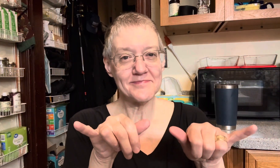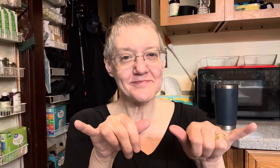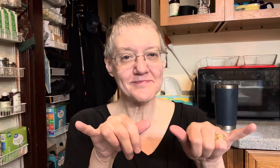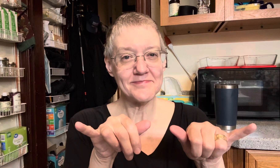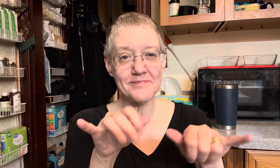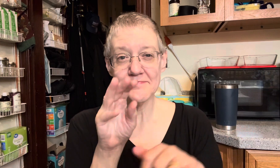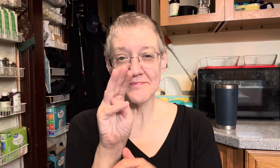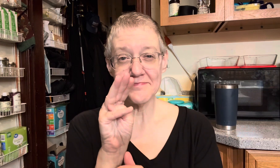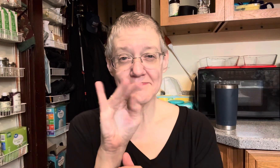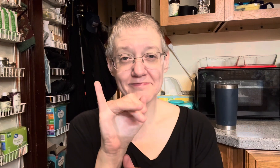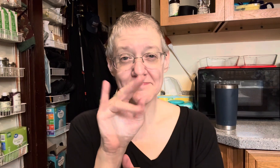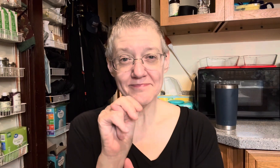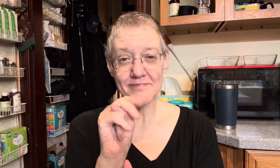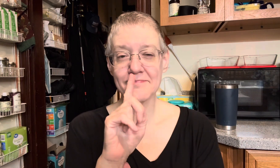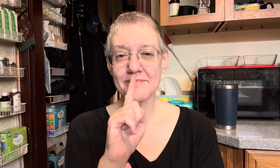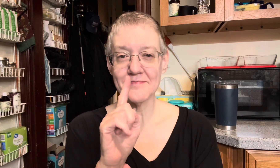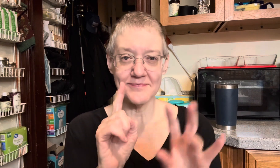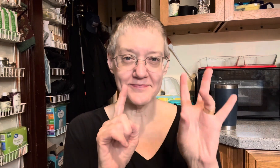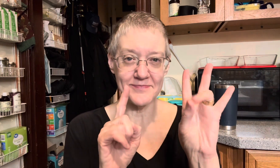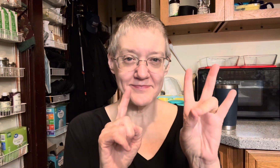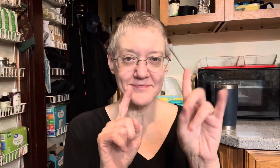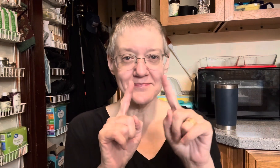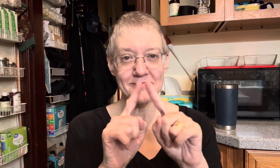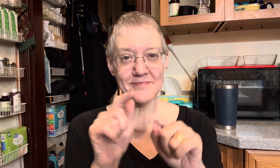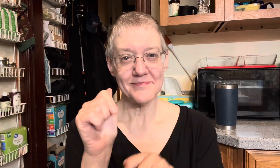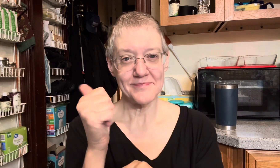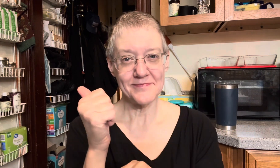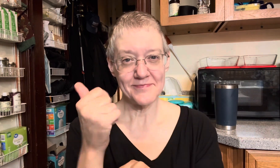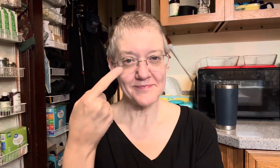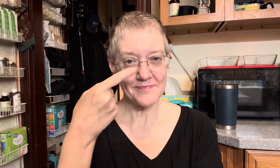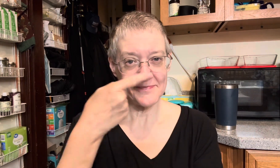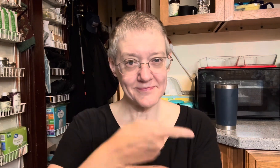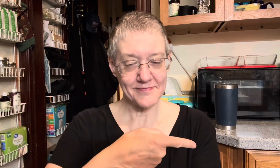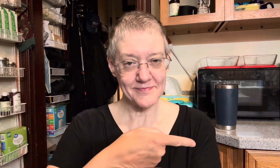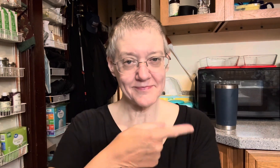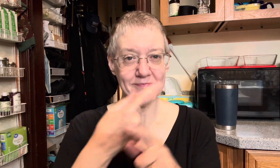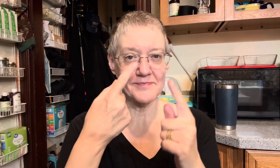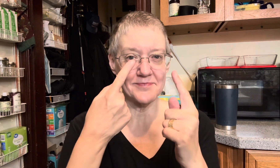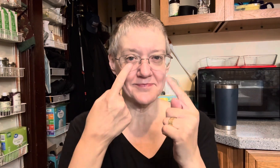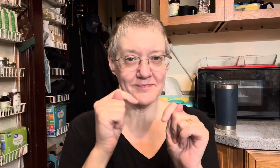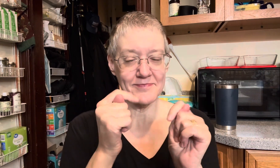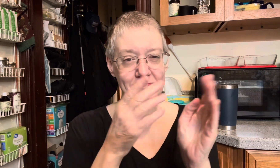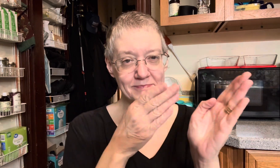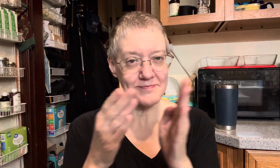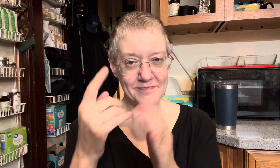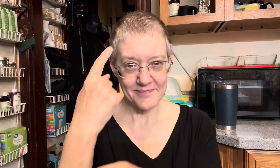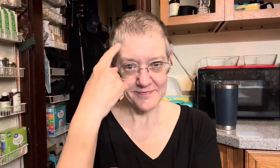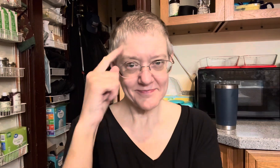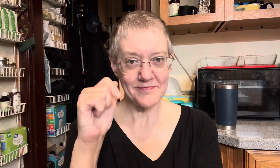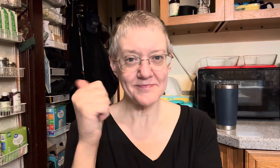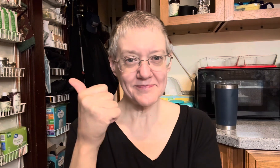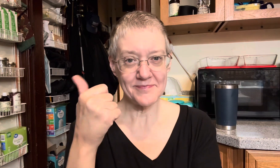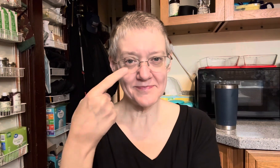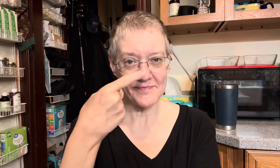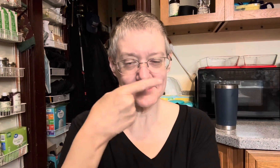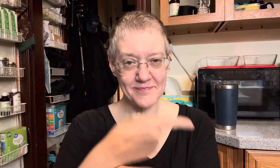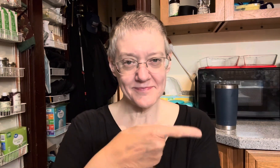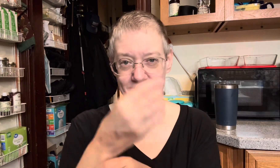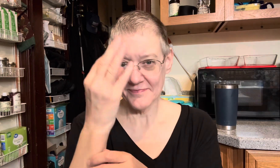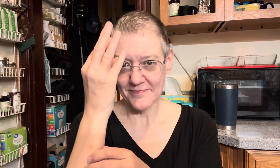So Dale's hospital stay at a minimum is going to be 7 to 10 days. So I'm trying to prep 10 days worth of